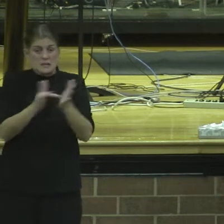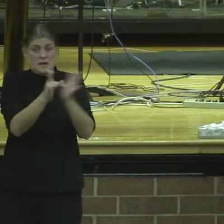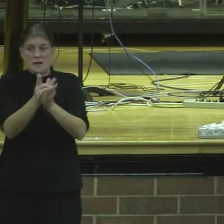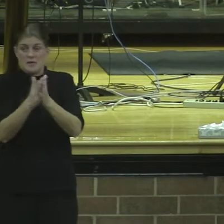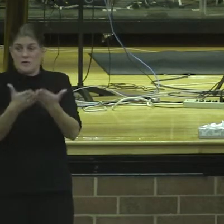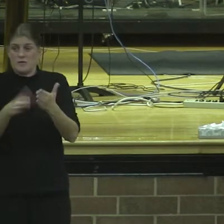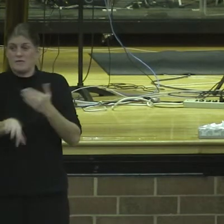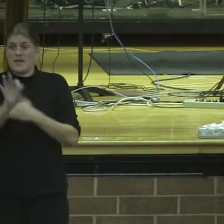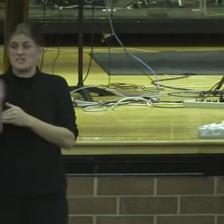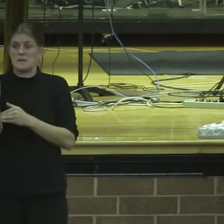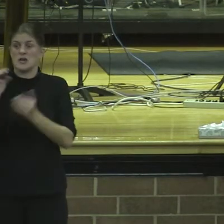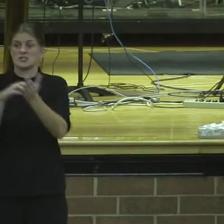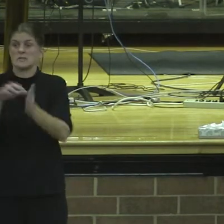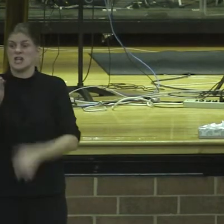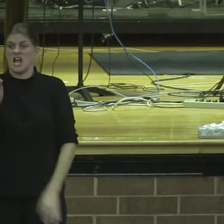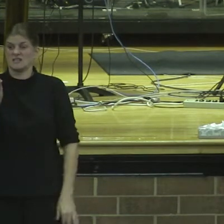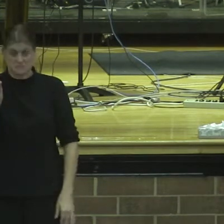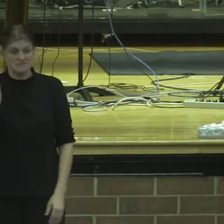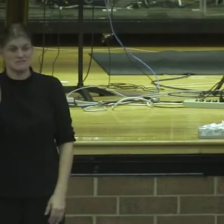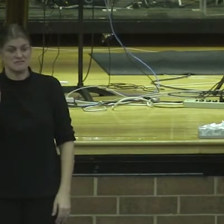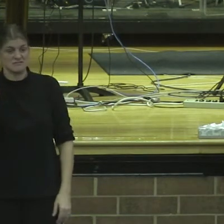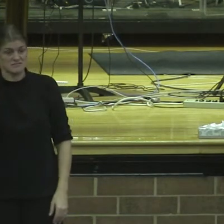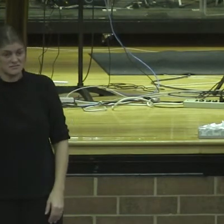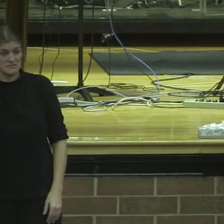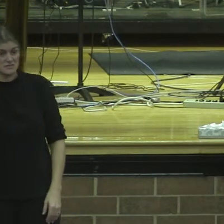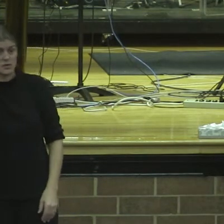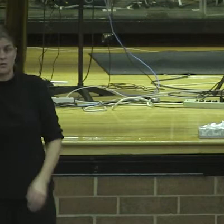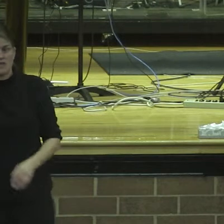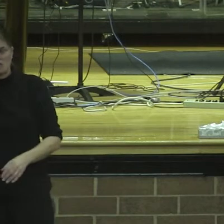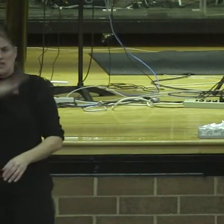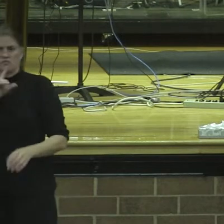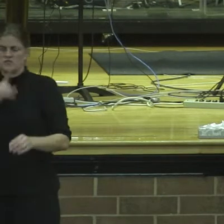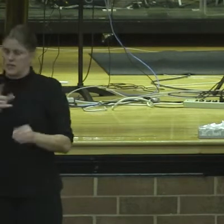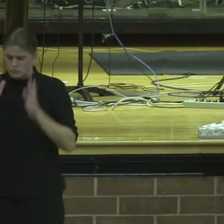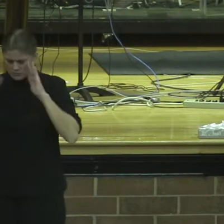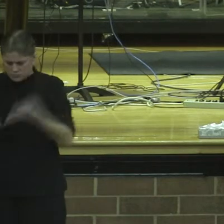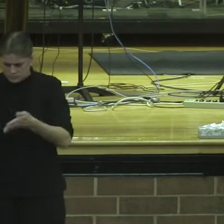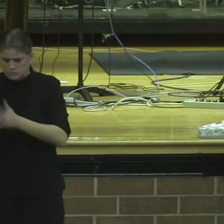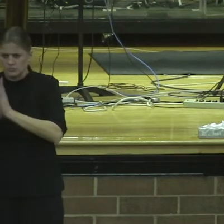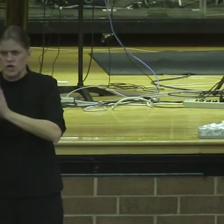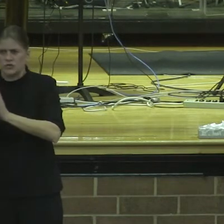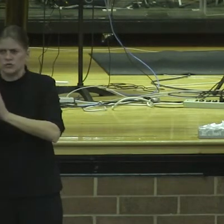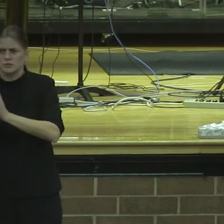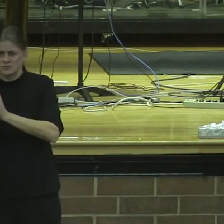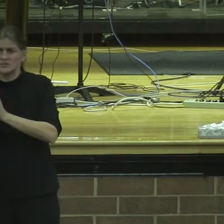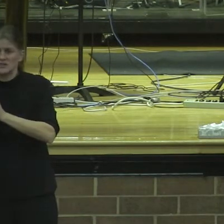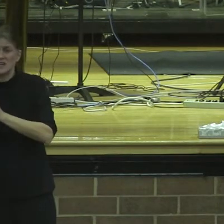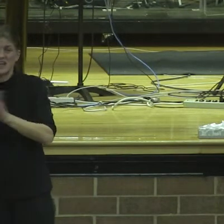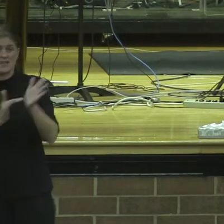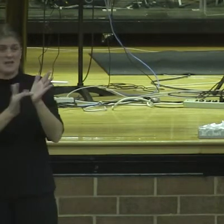9. So it holds a record. And it actually ends on a prayer, like a period on a statement.